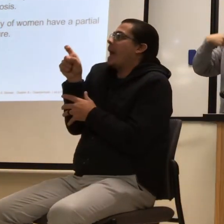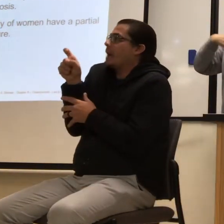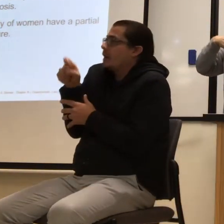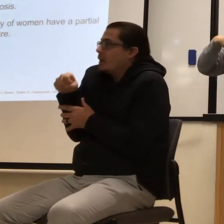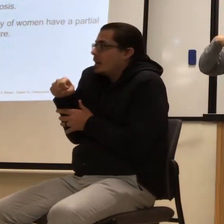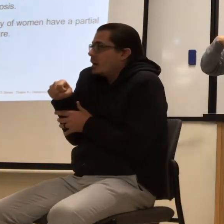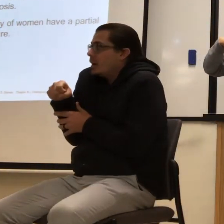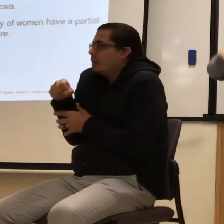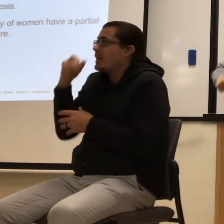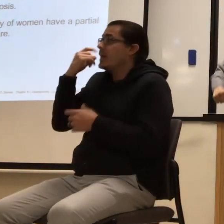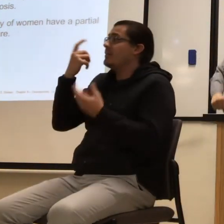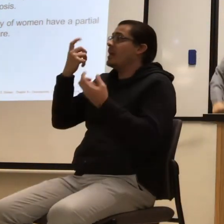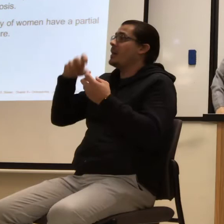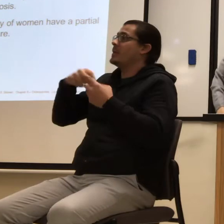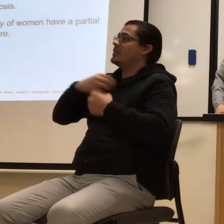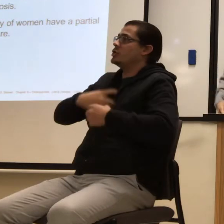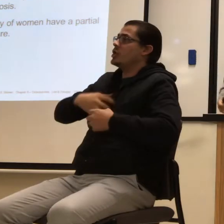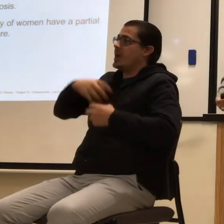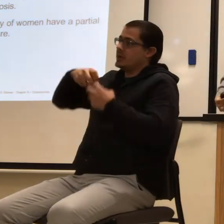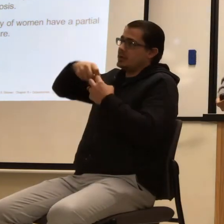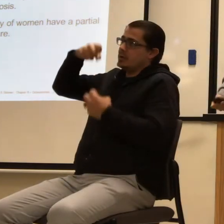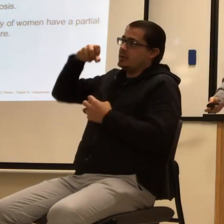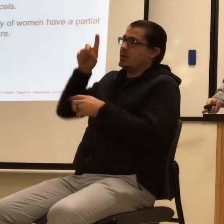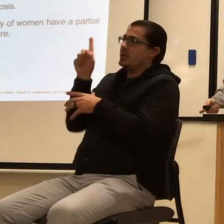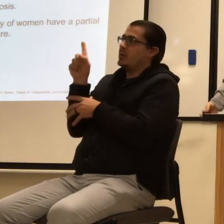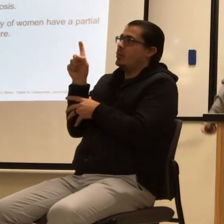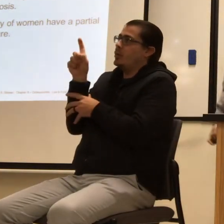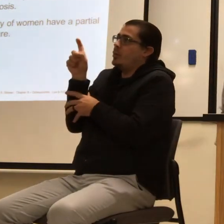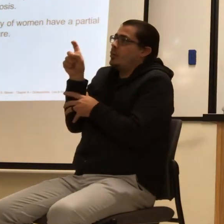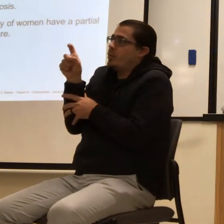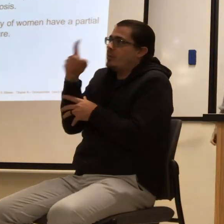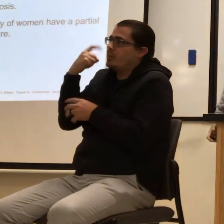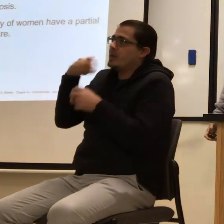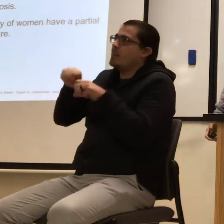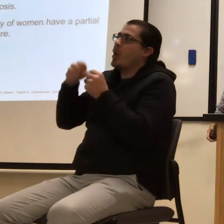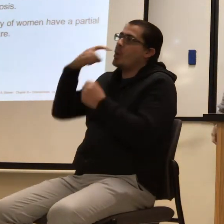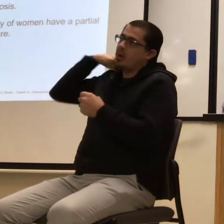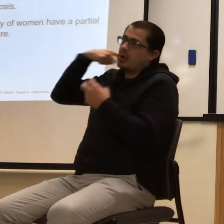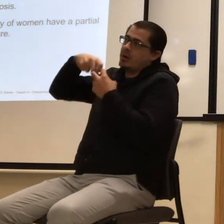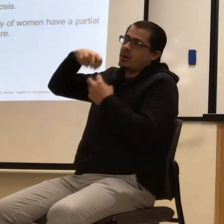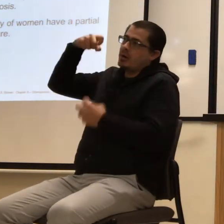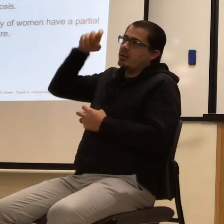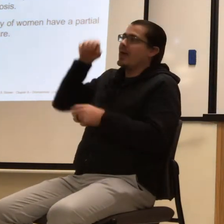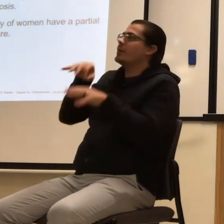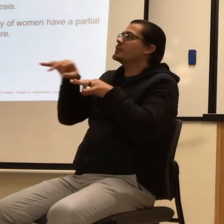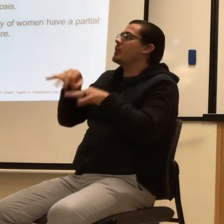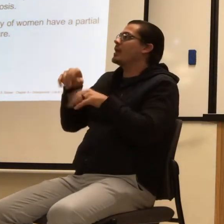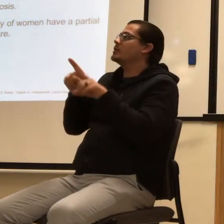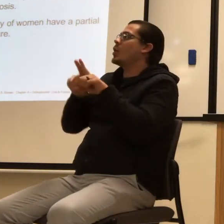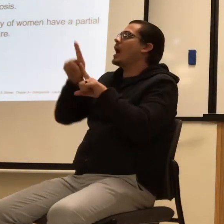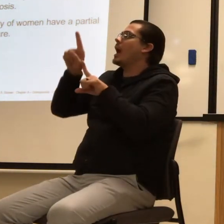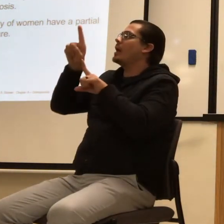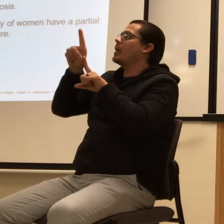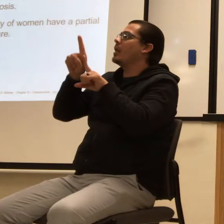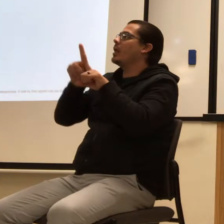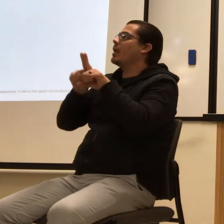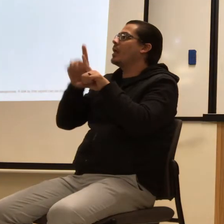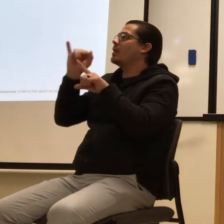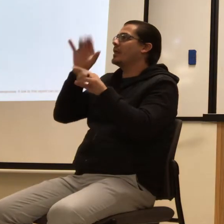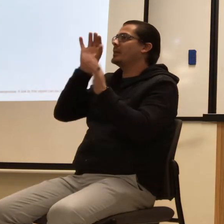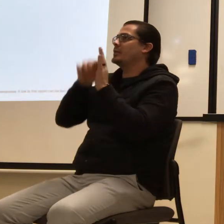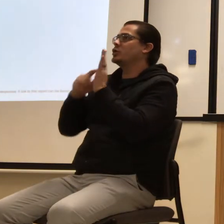vertebra in your chest region, causing a hunchback or kyphosis. Okay, and that would explain the height loss, like the picture